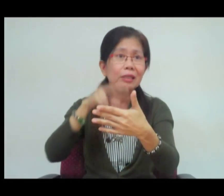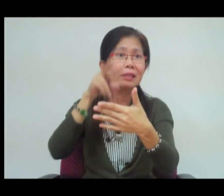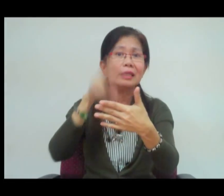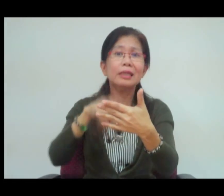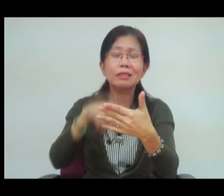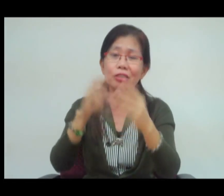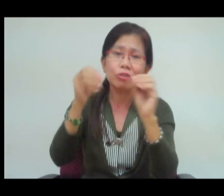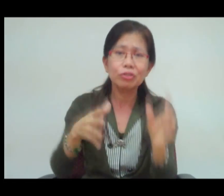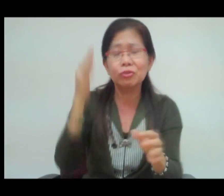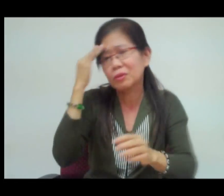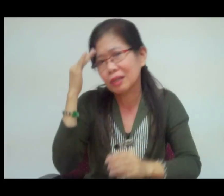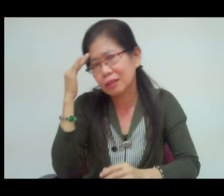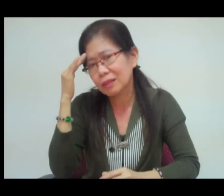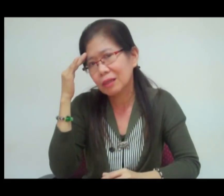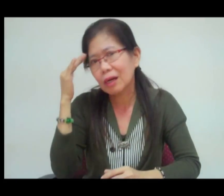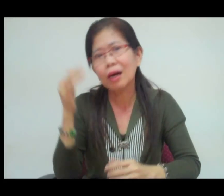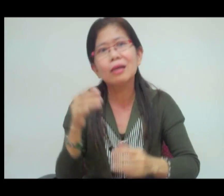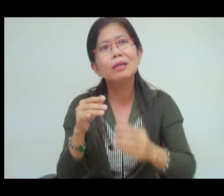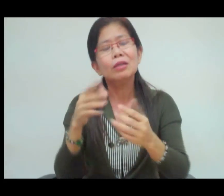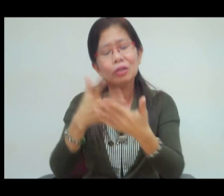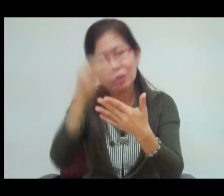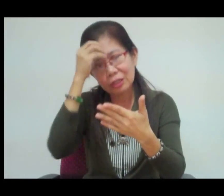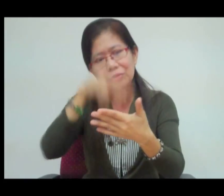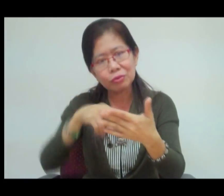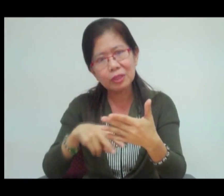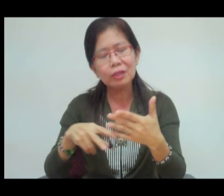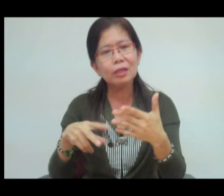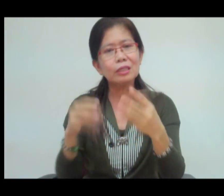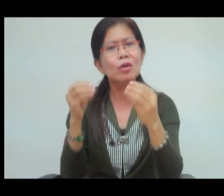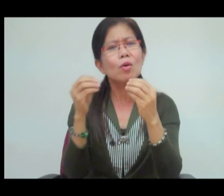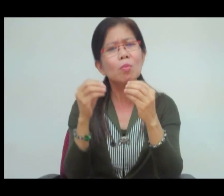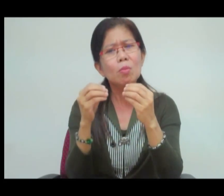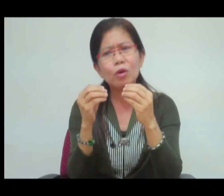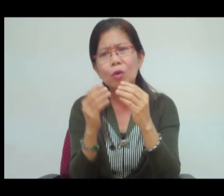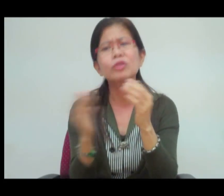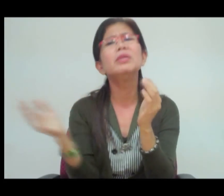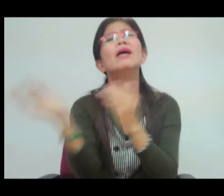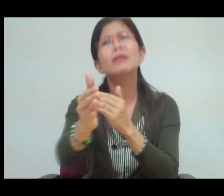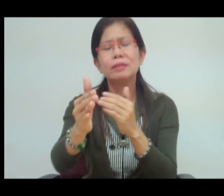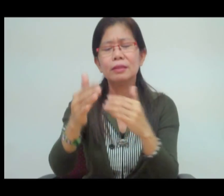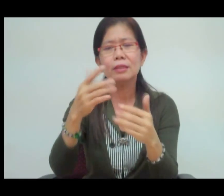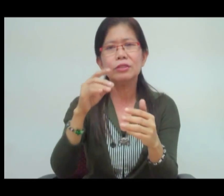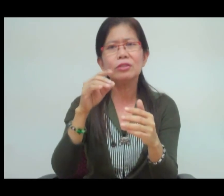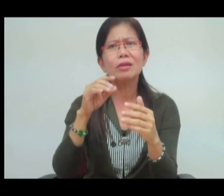reading teachers know that learning to read goes beyond